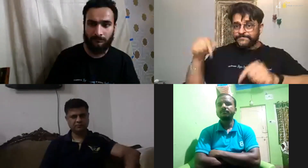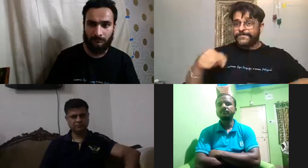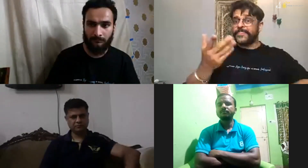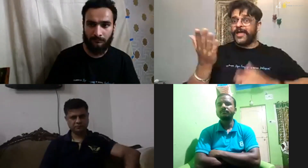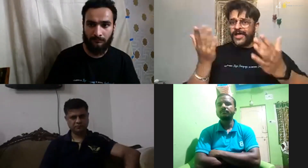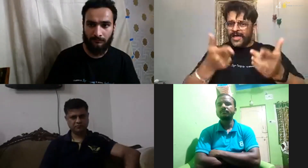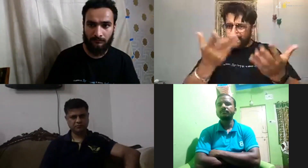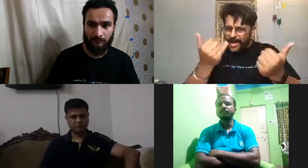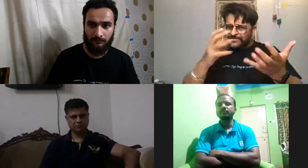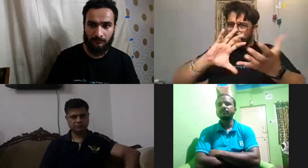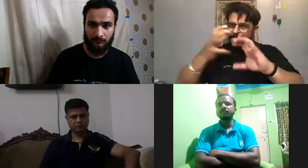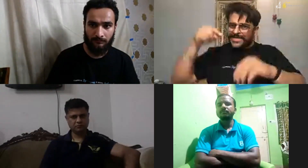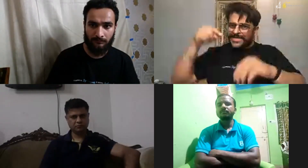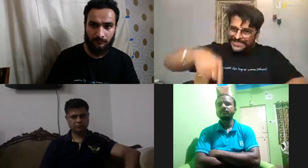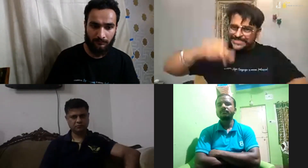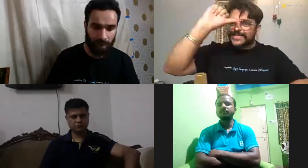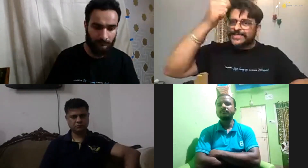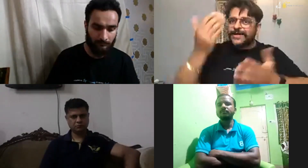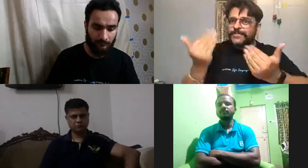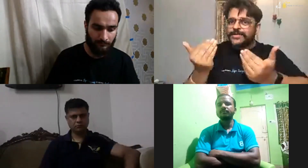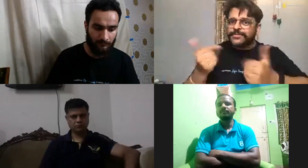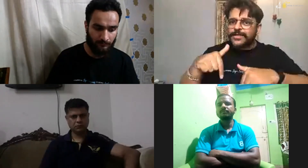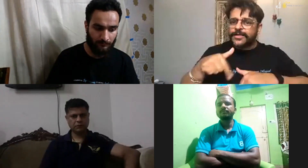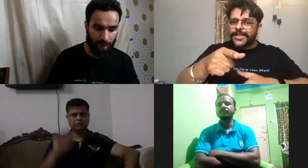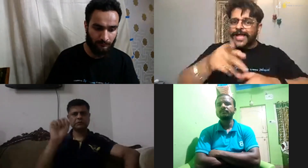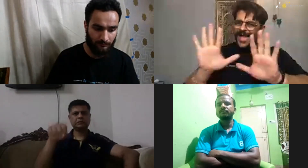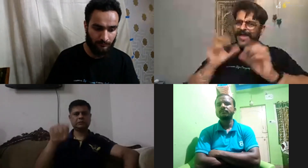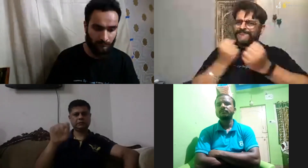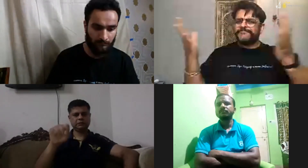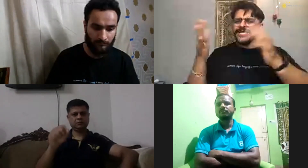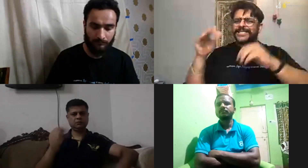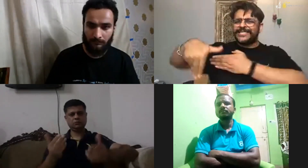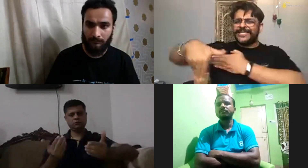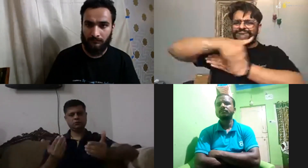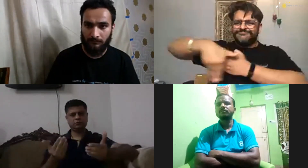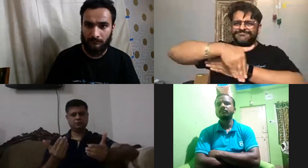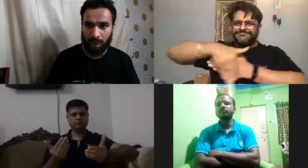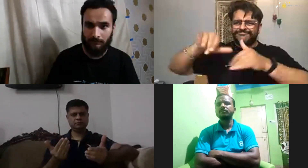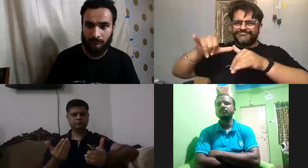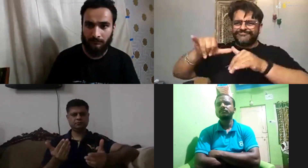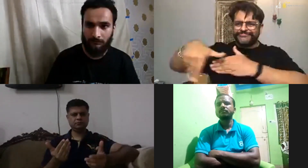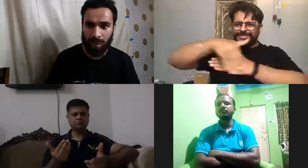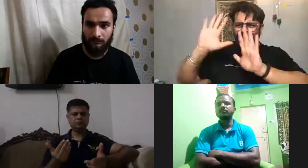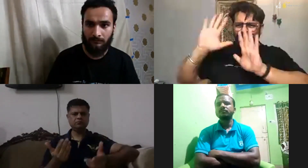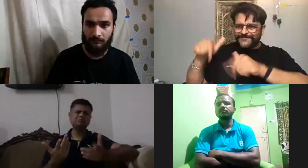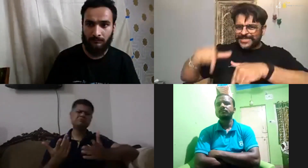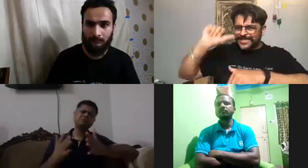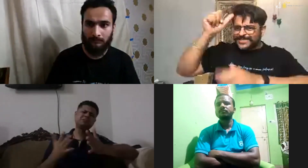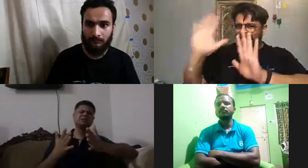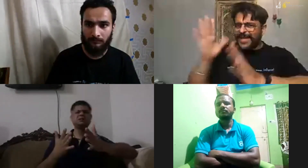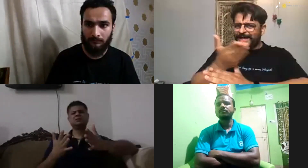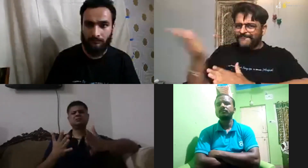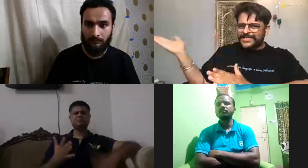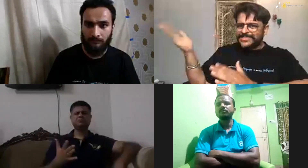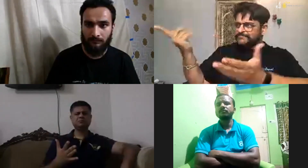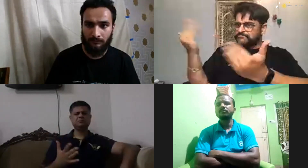alarms, etc. Well, so can we make something Indian? Is that possible? Because there are many engineers who